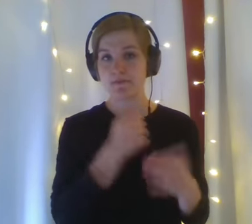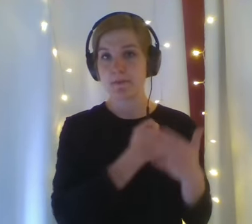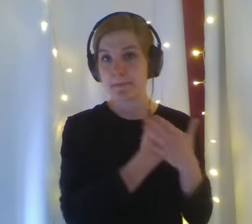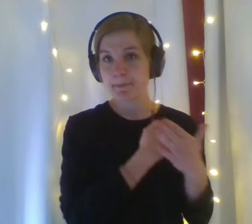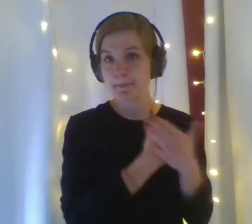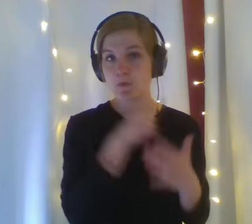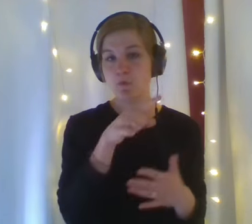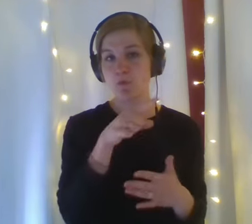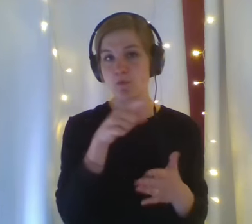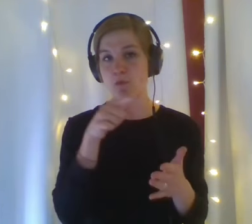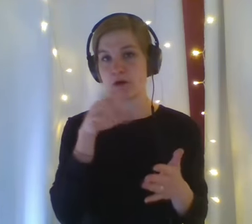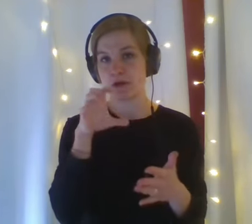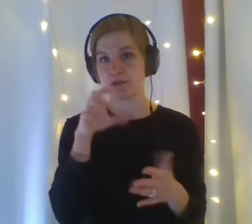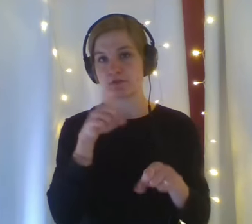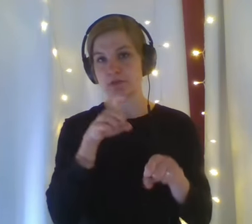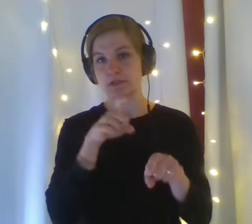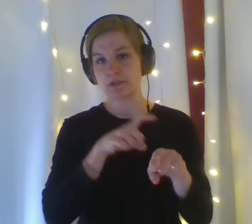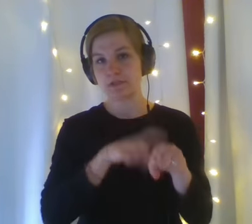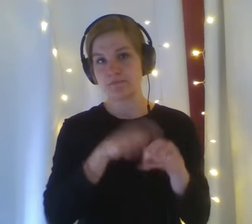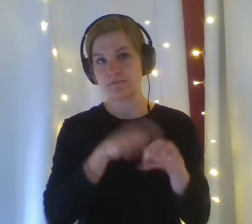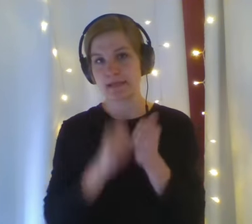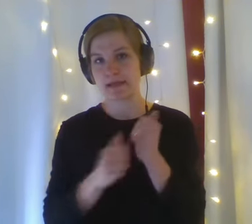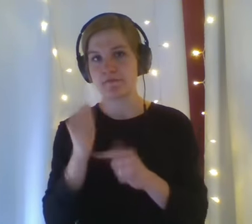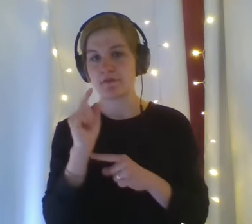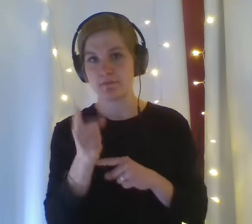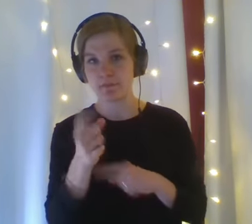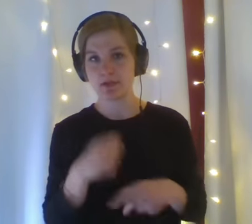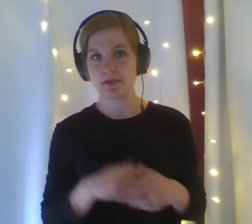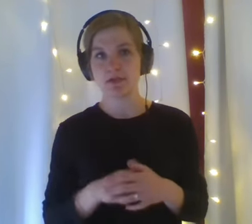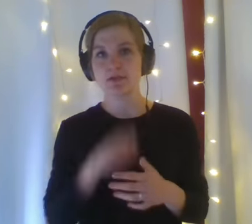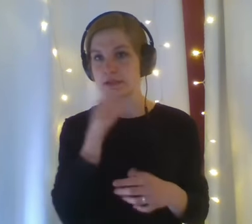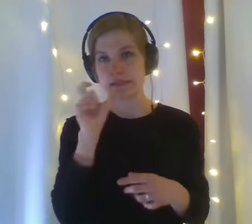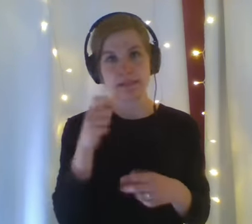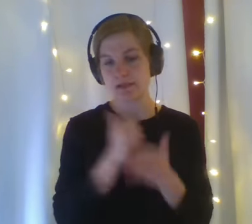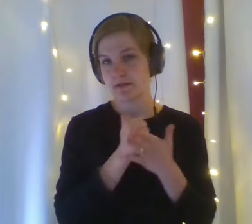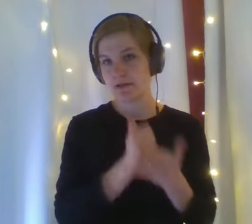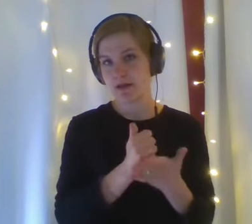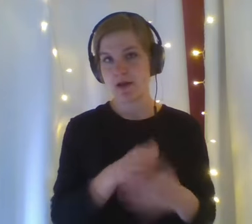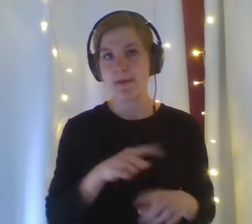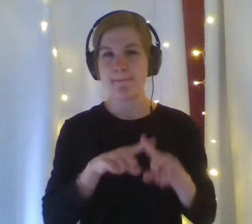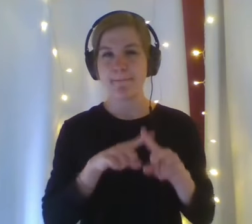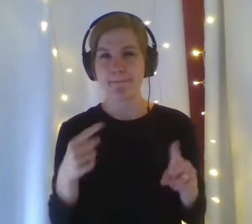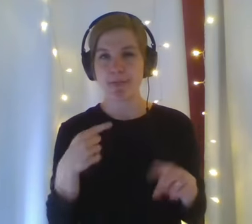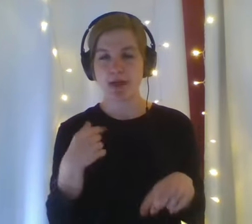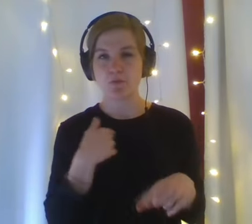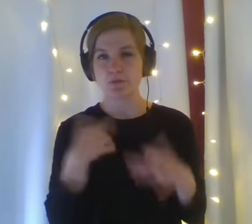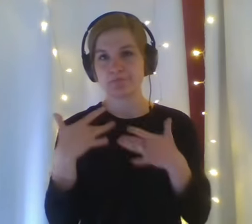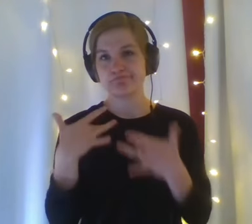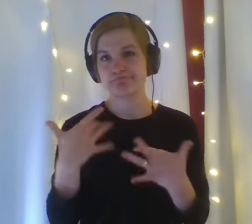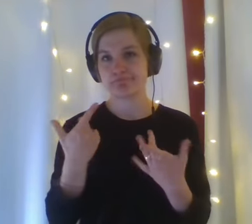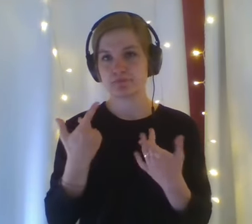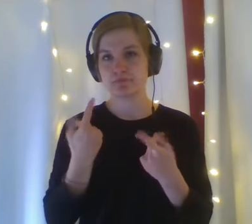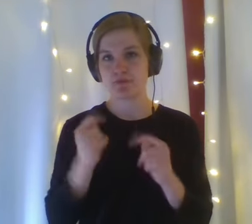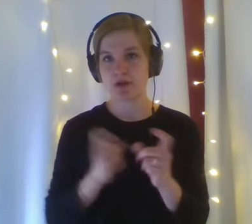work without any intervention from your brain or your spinal cord. However, we usually try to control it a little more readily